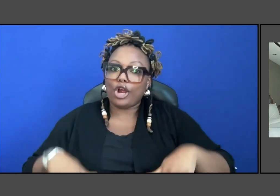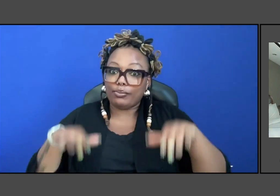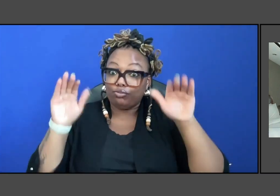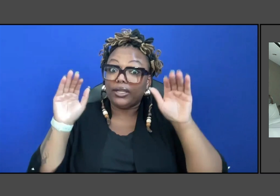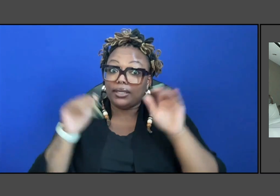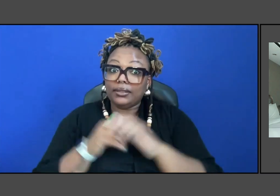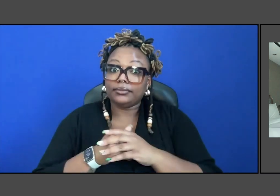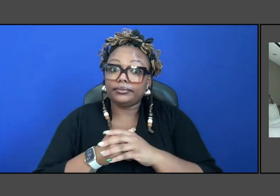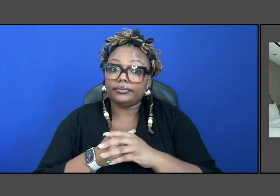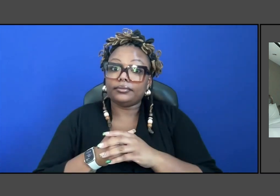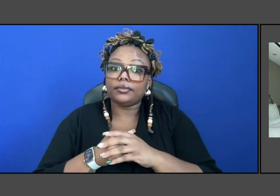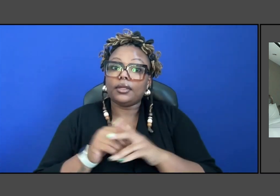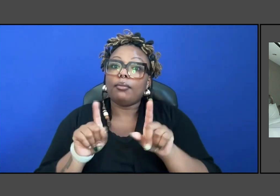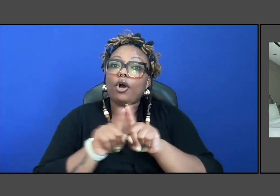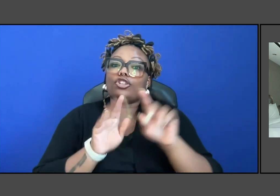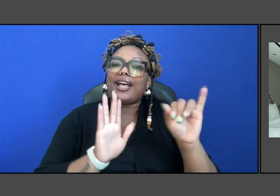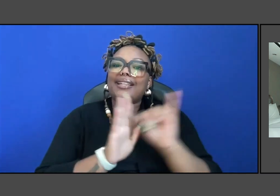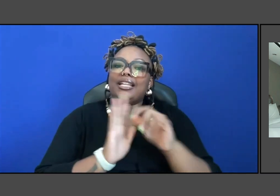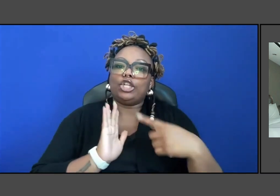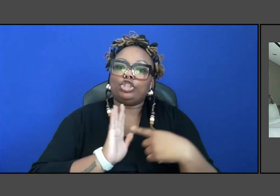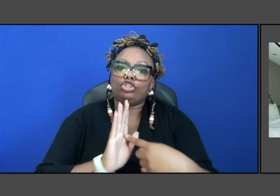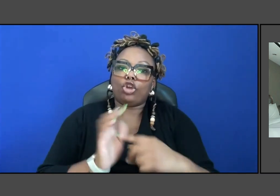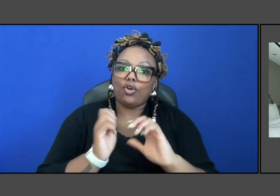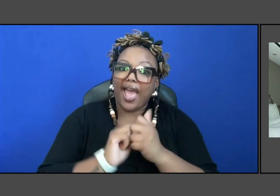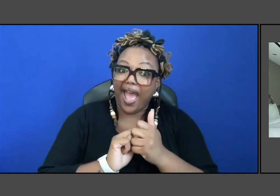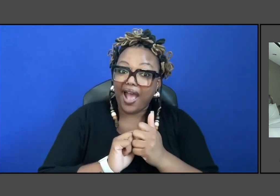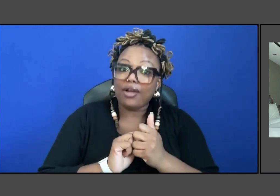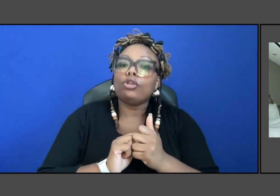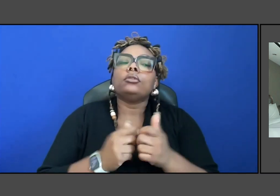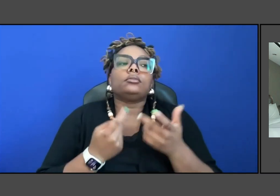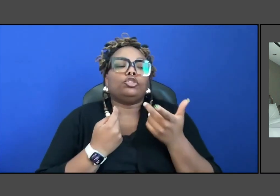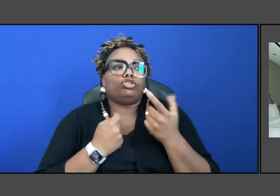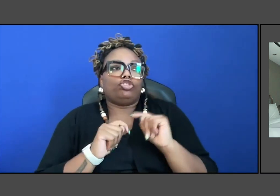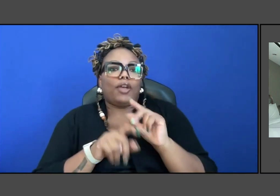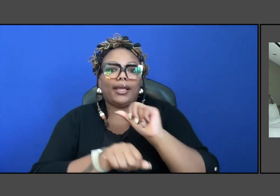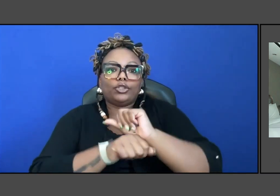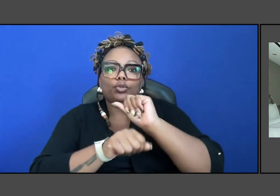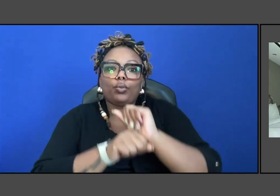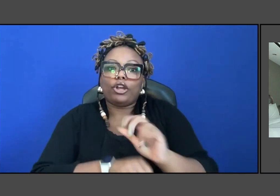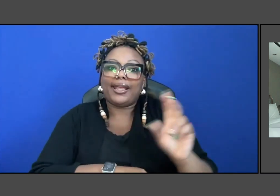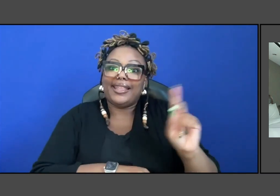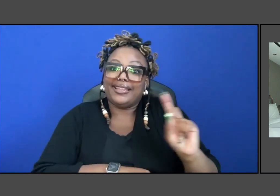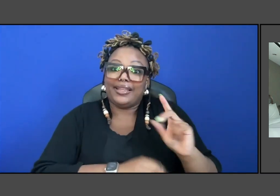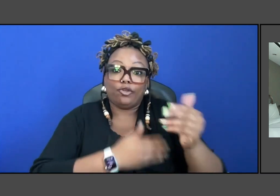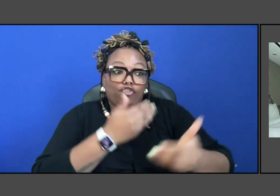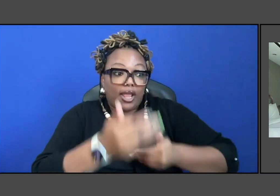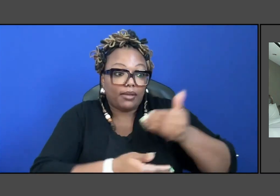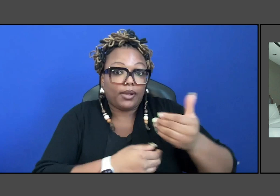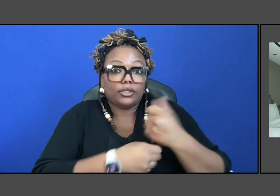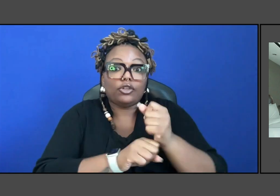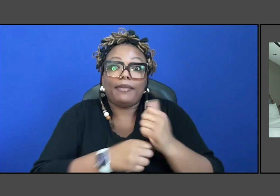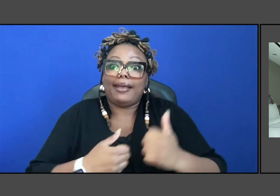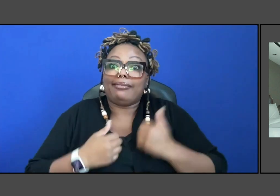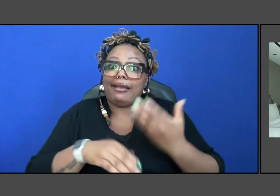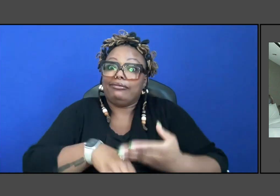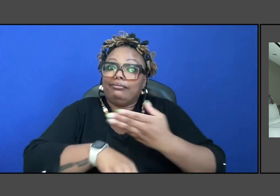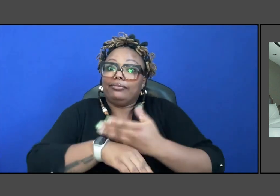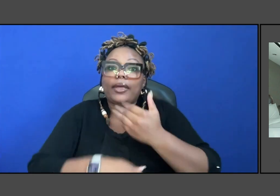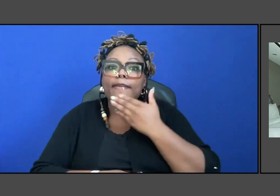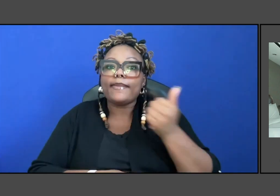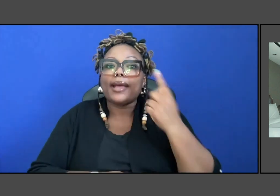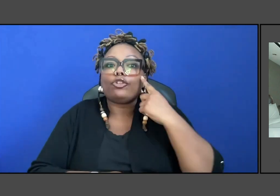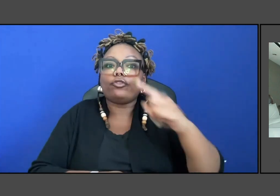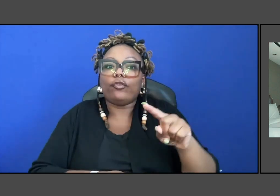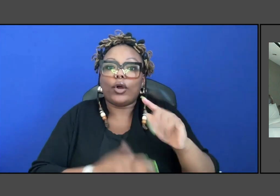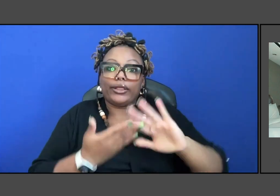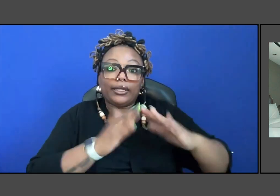identity is expressed through trying to work in the democratic process to make life better for the